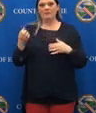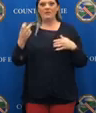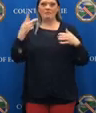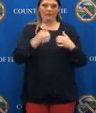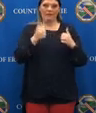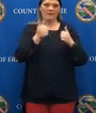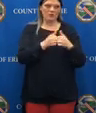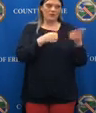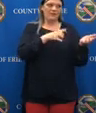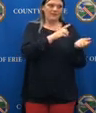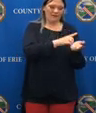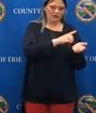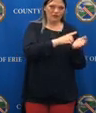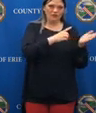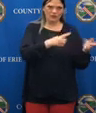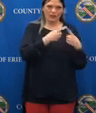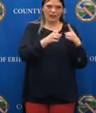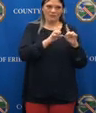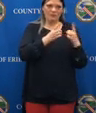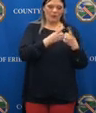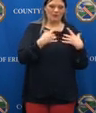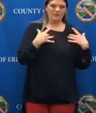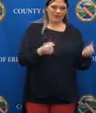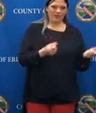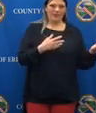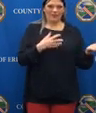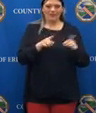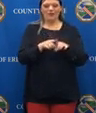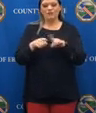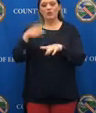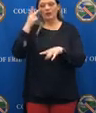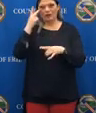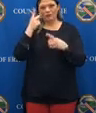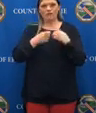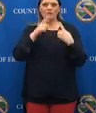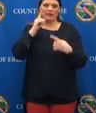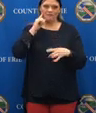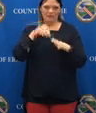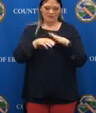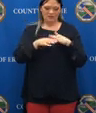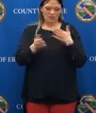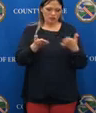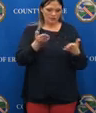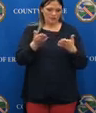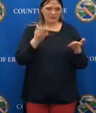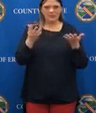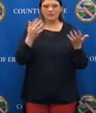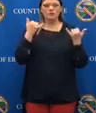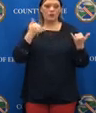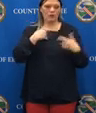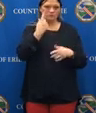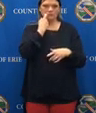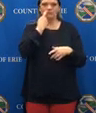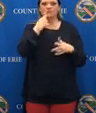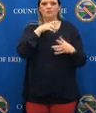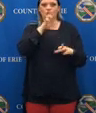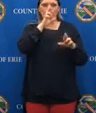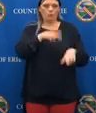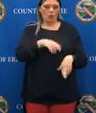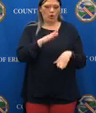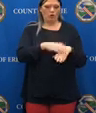Gail Burstein from our Department of Health, as well as Kendra from Deaf Access Services, as we give the latest report